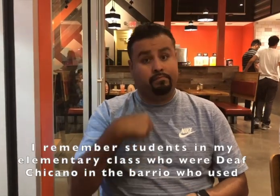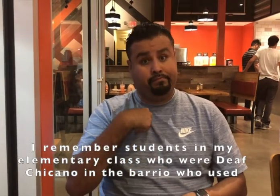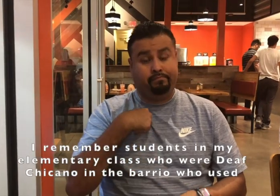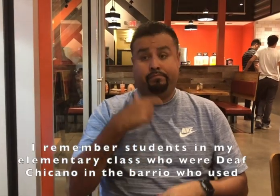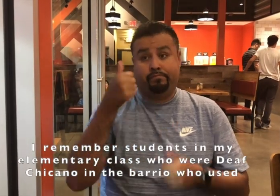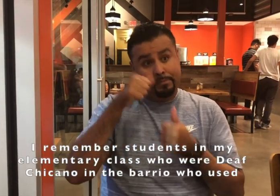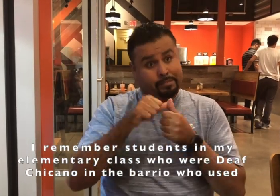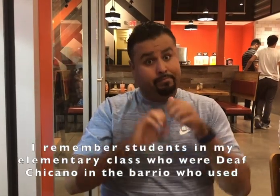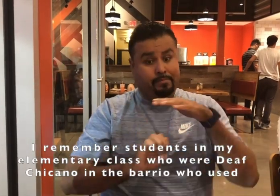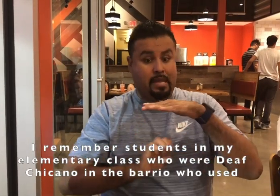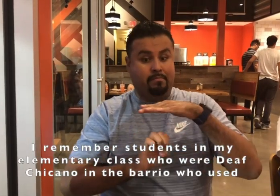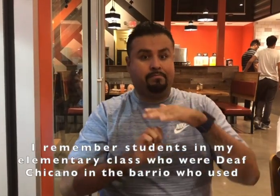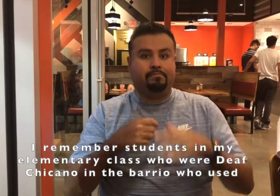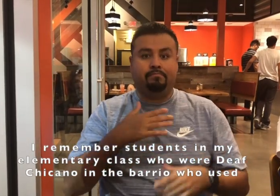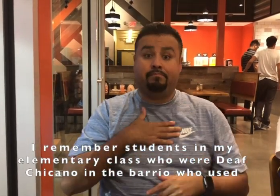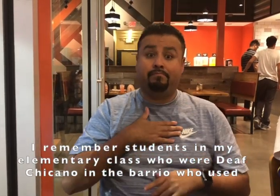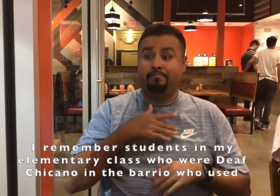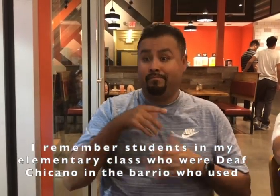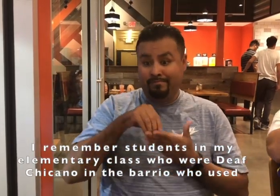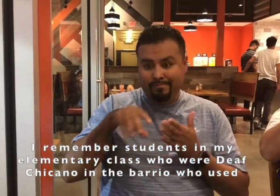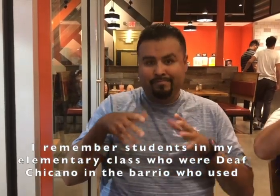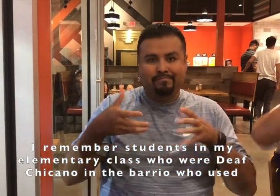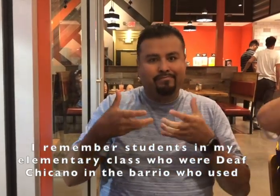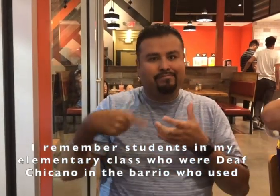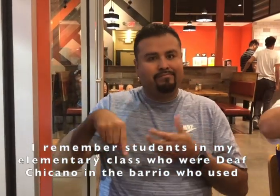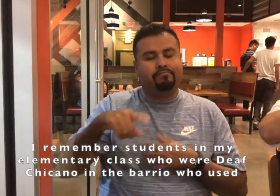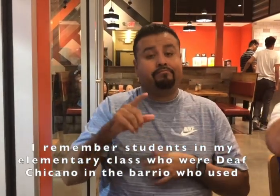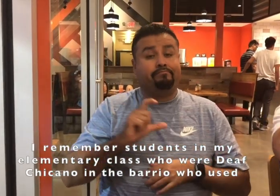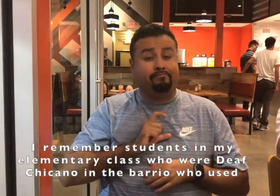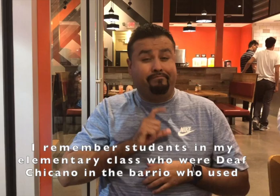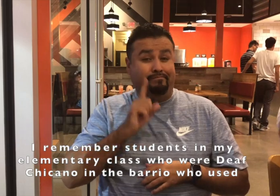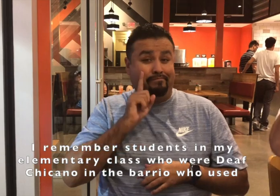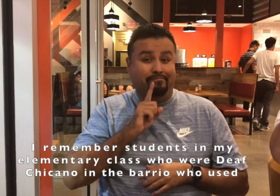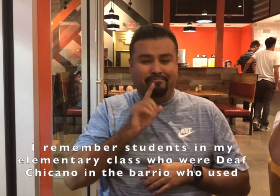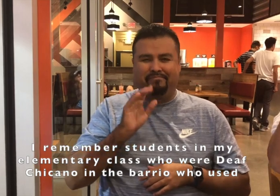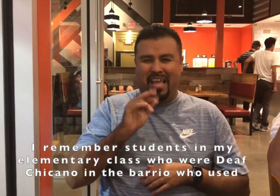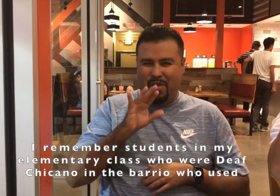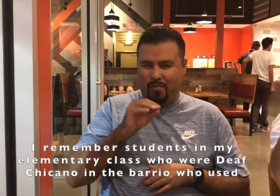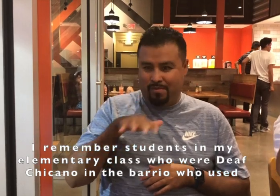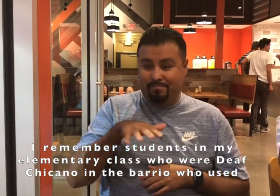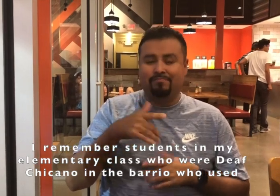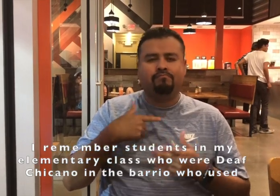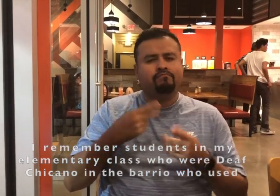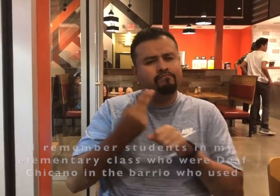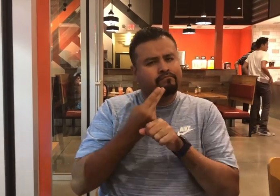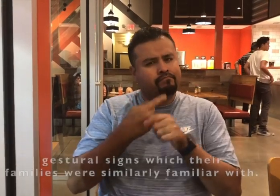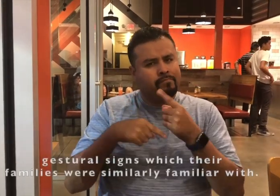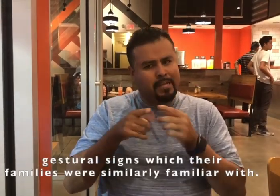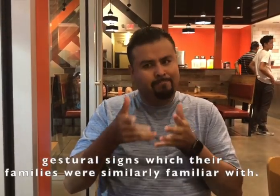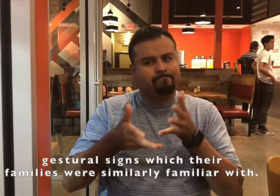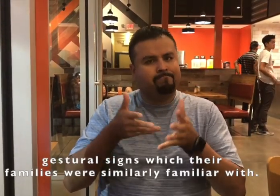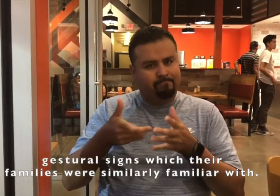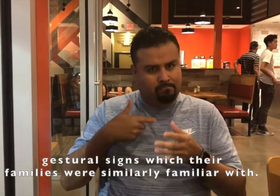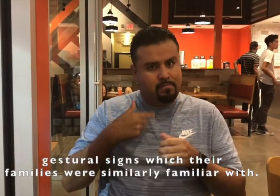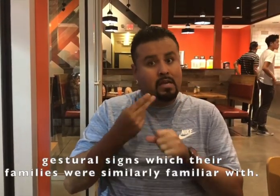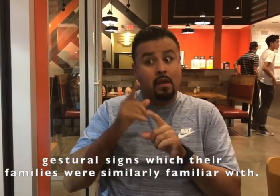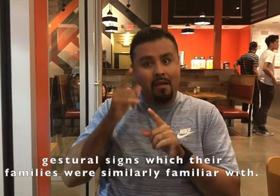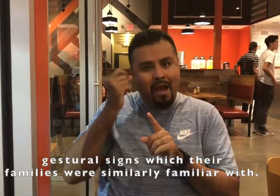I remember students in my elementary class who were deaf, Chicano in the barrio, who used gestural